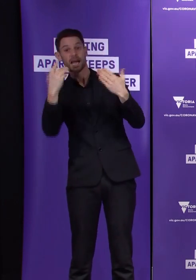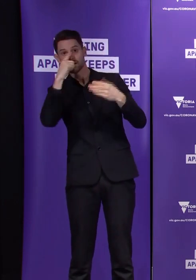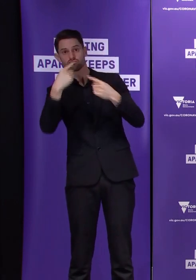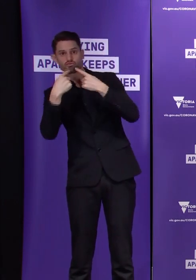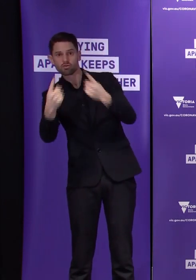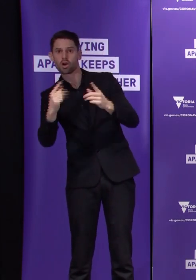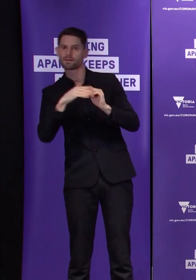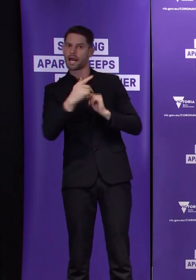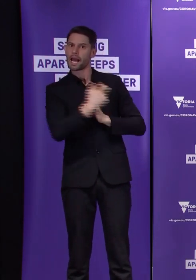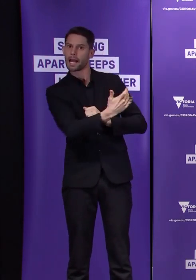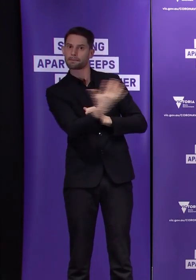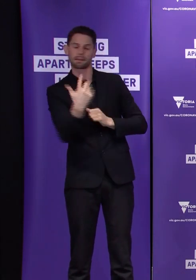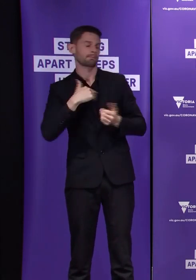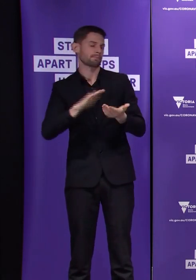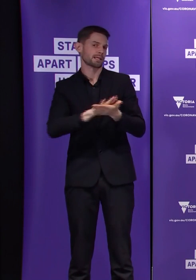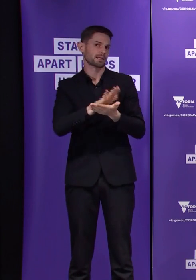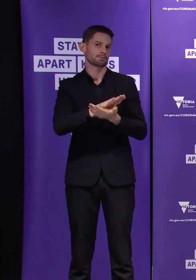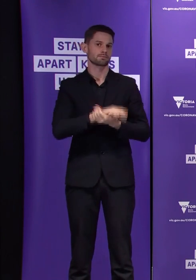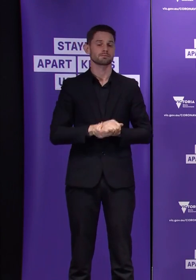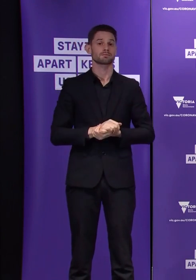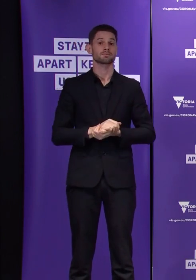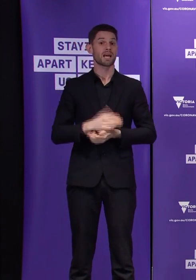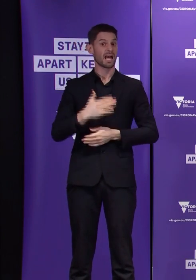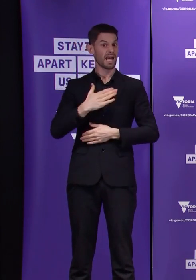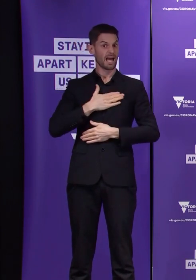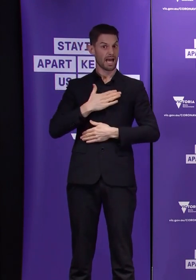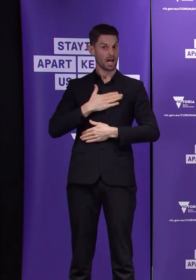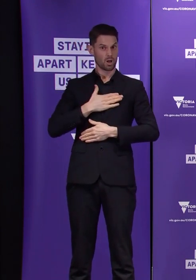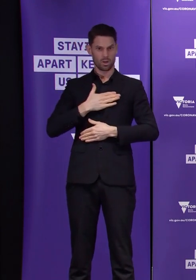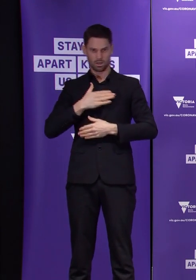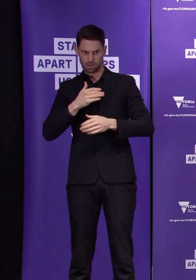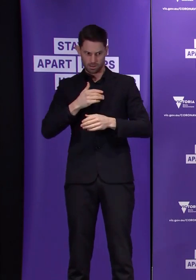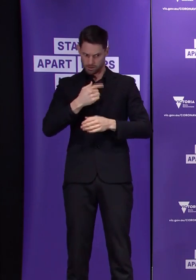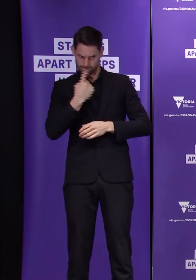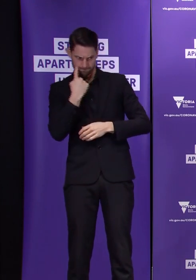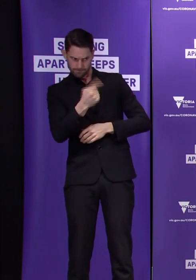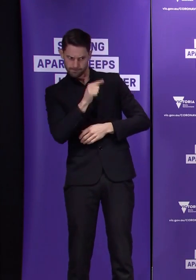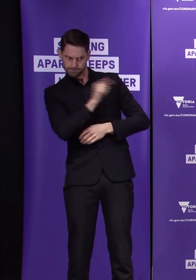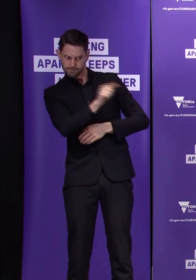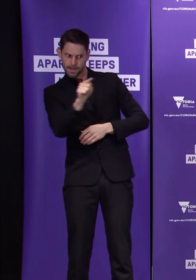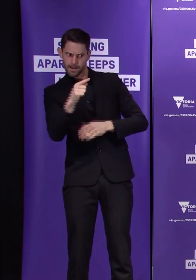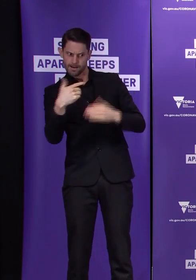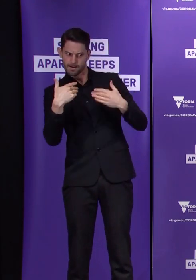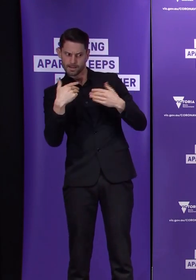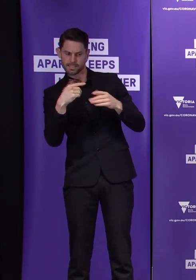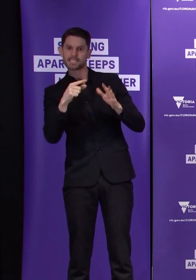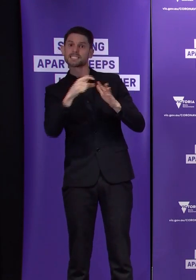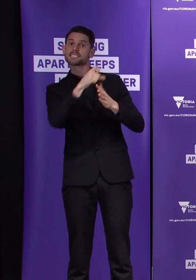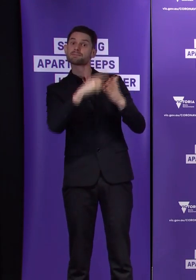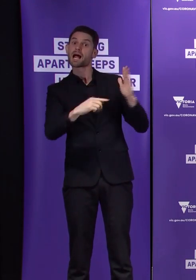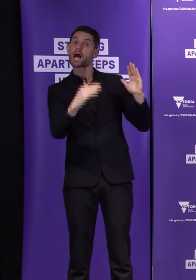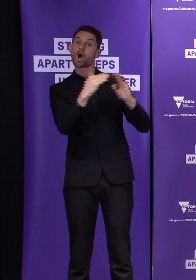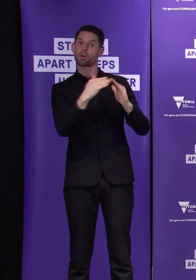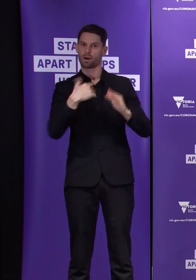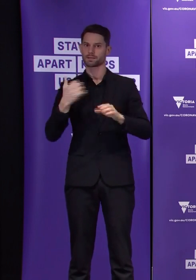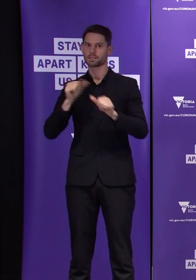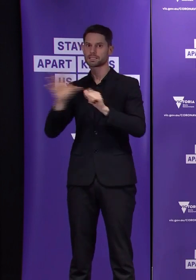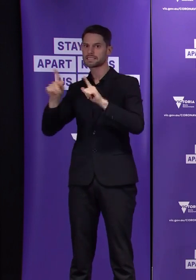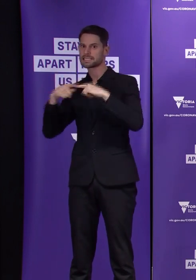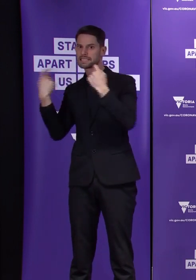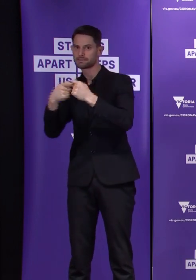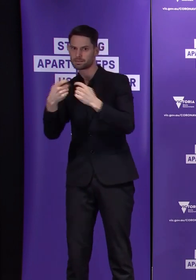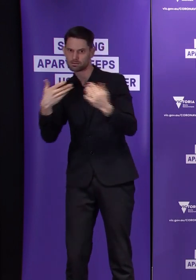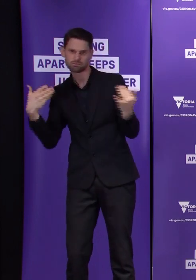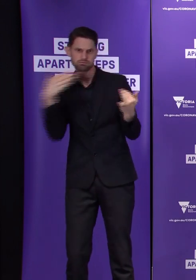do that. Our rapid response to those disability settings is well and truly stood up and is working